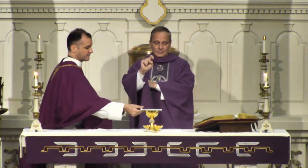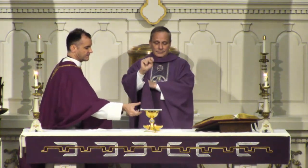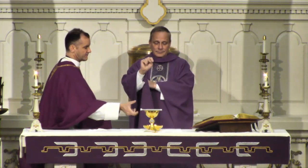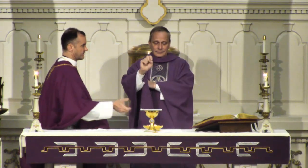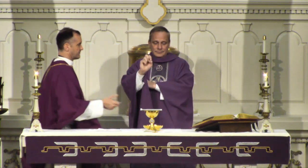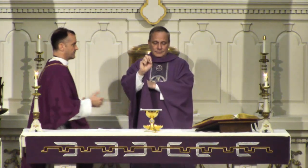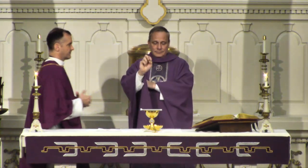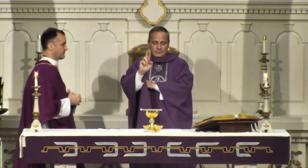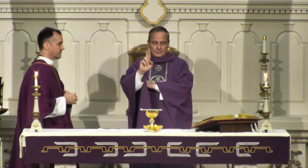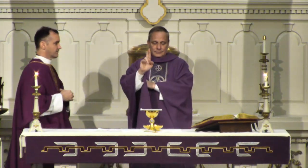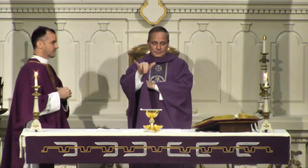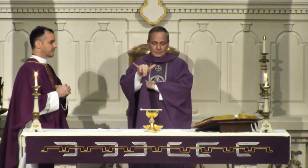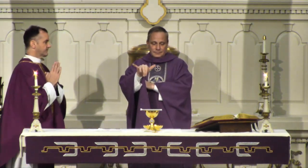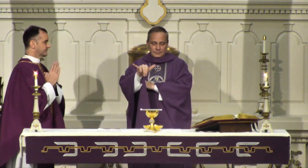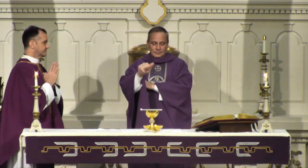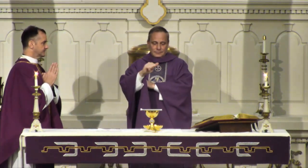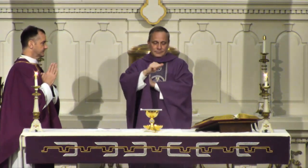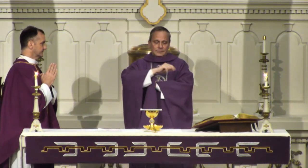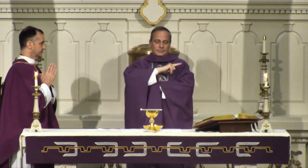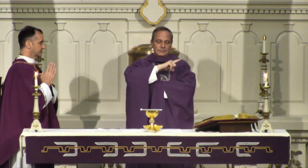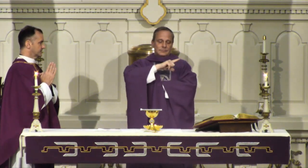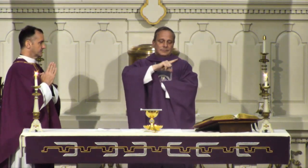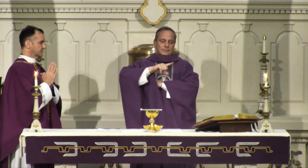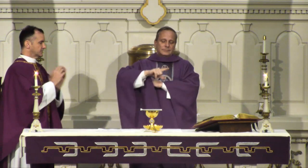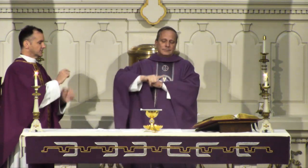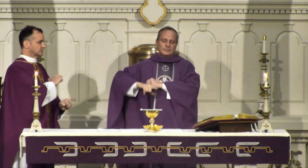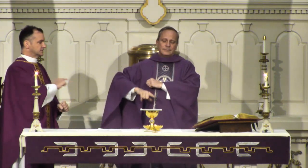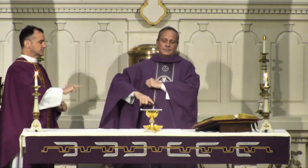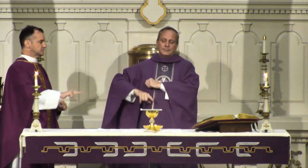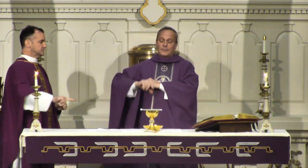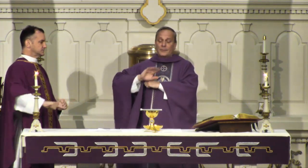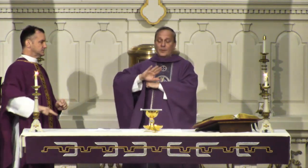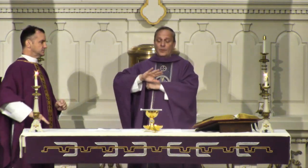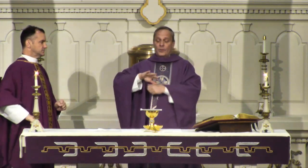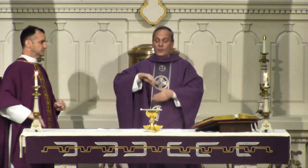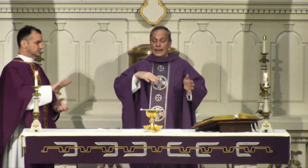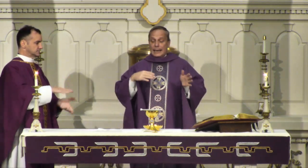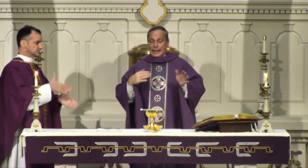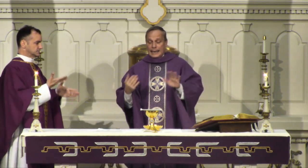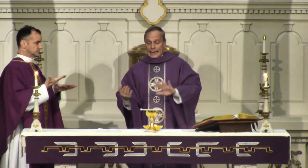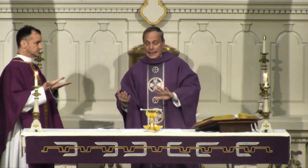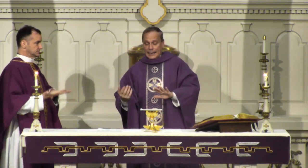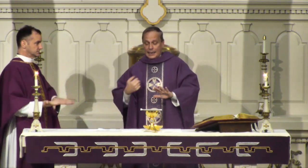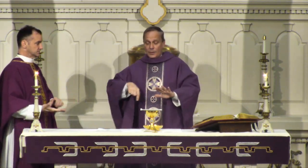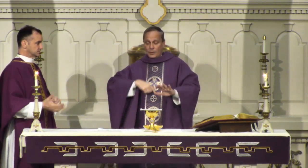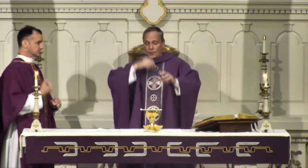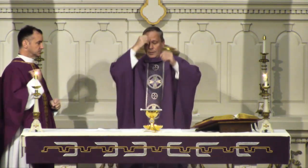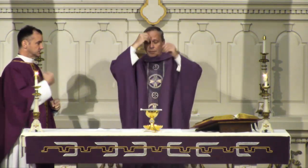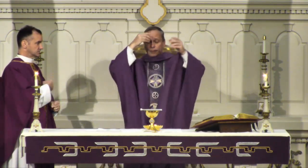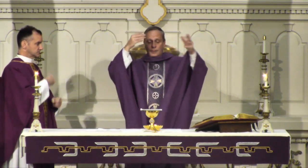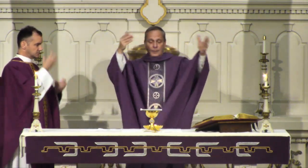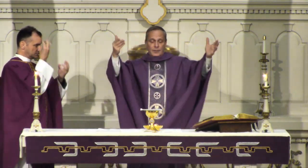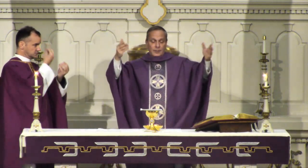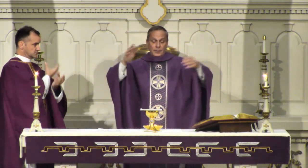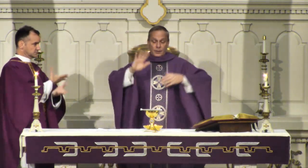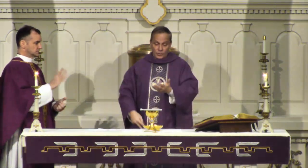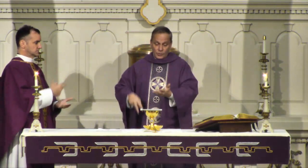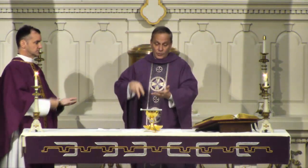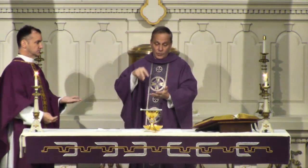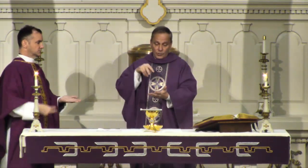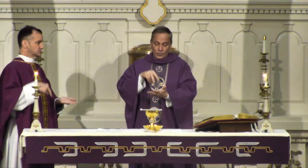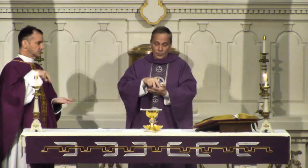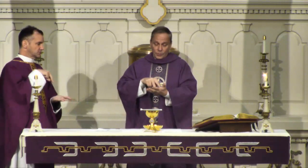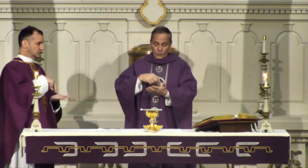the mystery of faith. We proclaim your death, O Lord, and profess